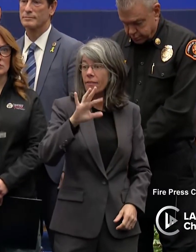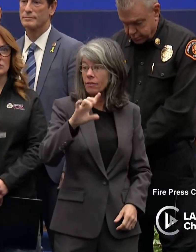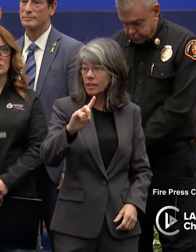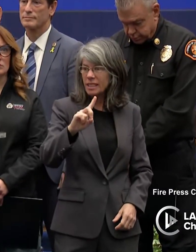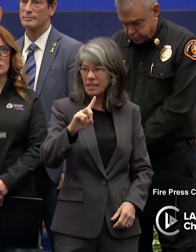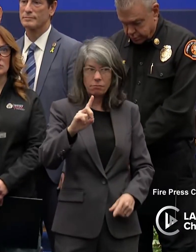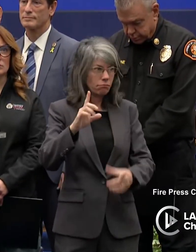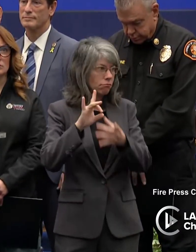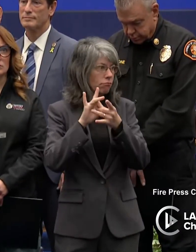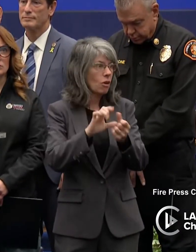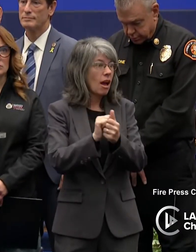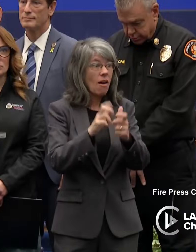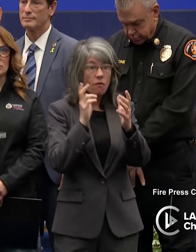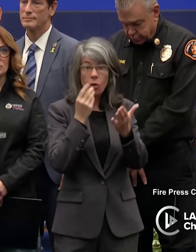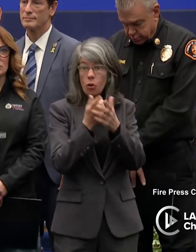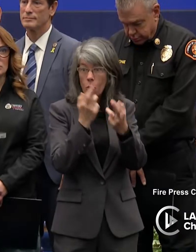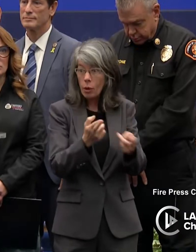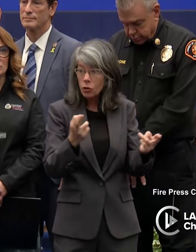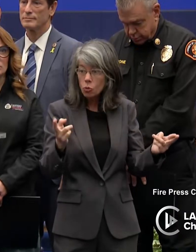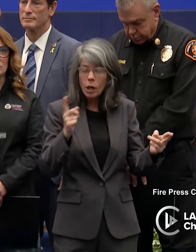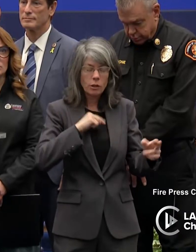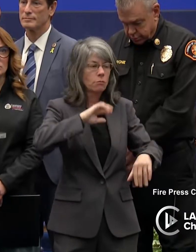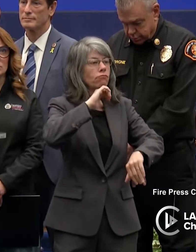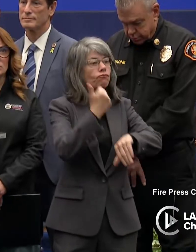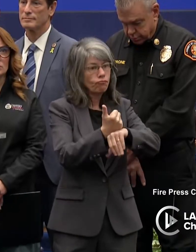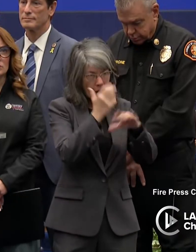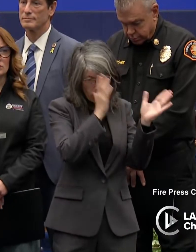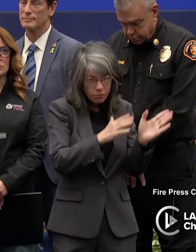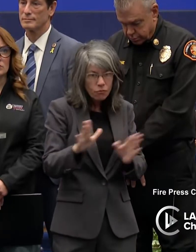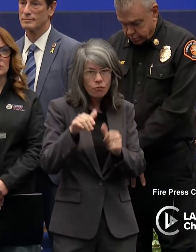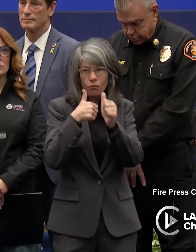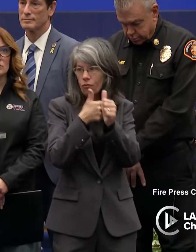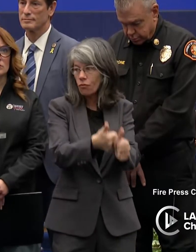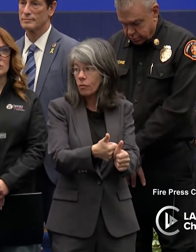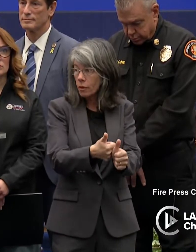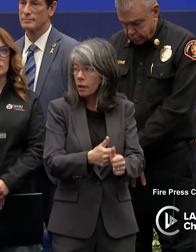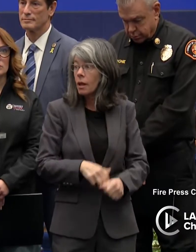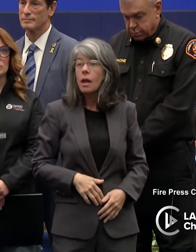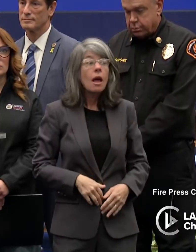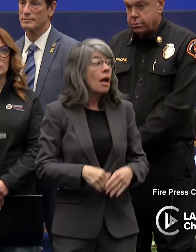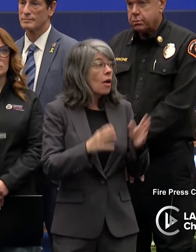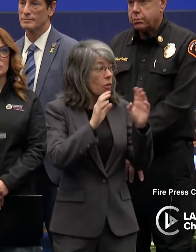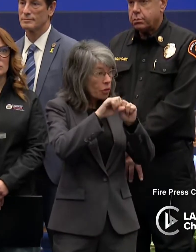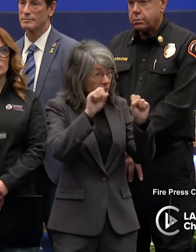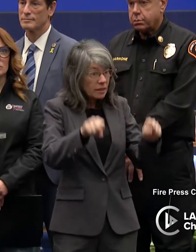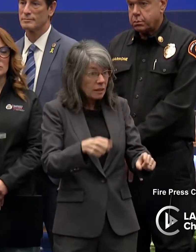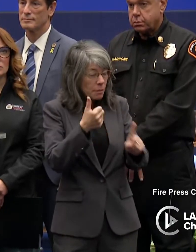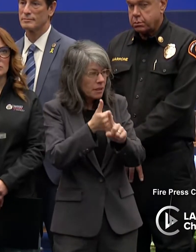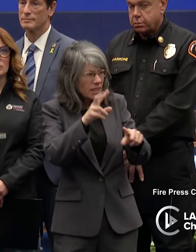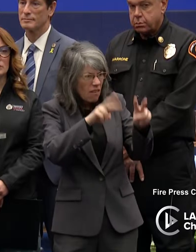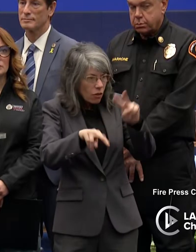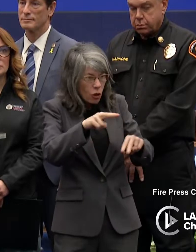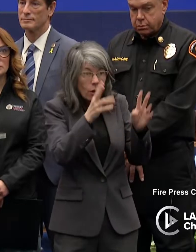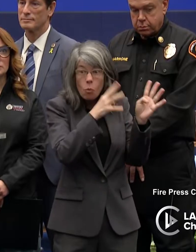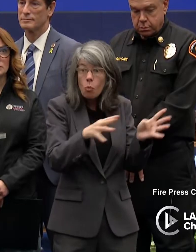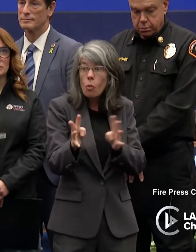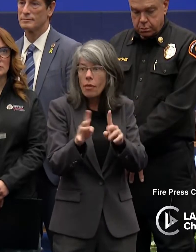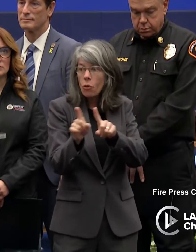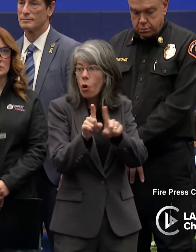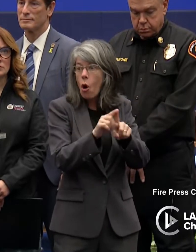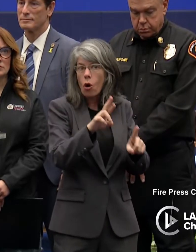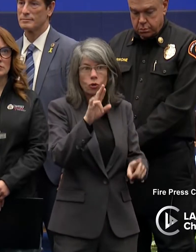pre-positioning of our resources, we followed the system in place. The system in place looks at the overall weather and